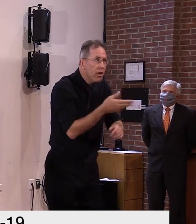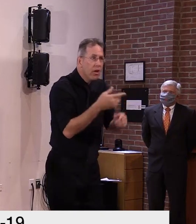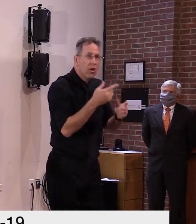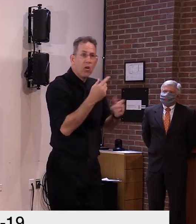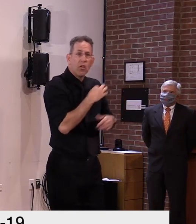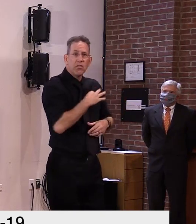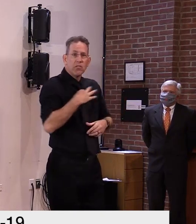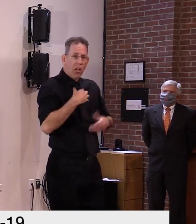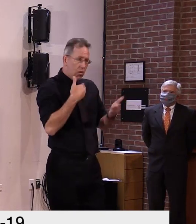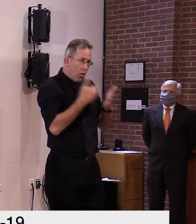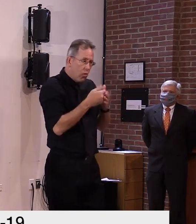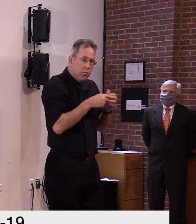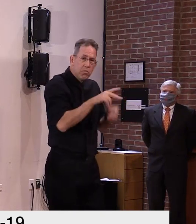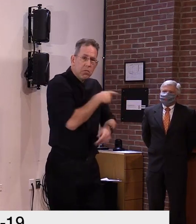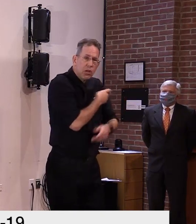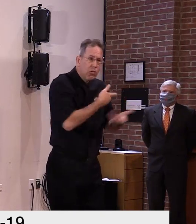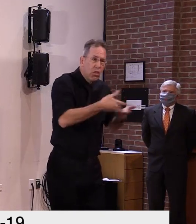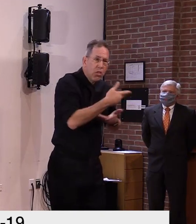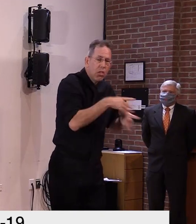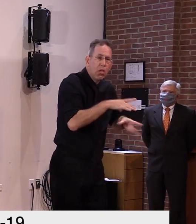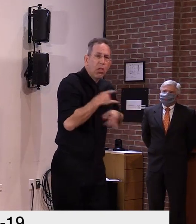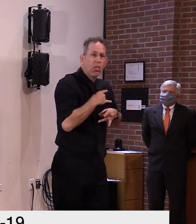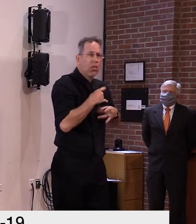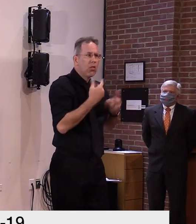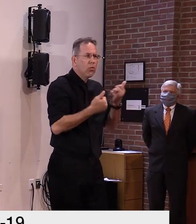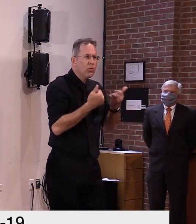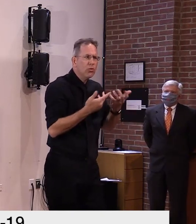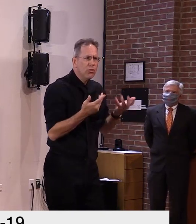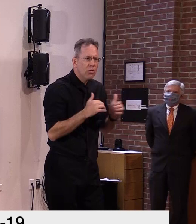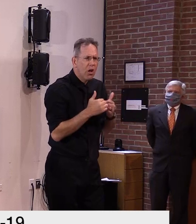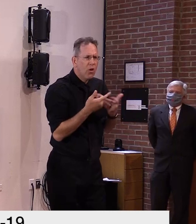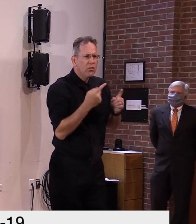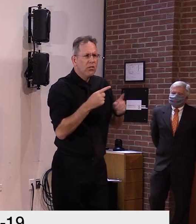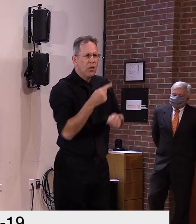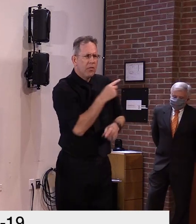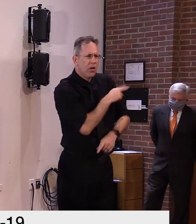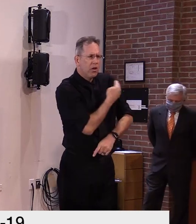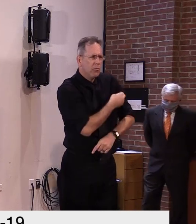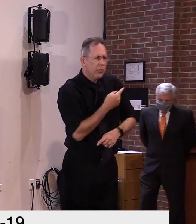so I really am not aware of the case you talk about.